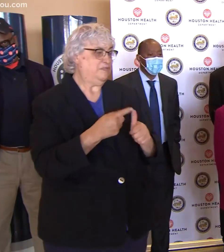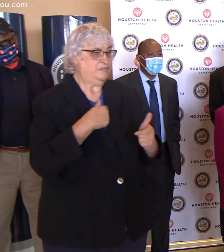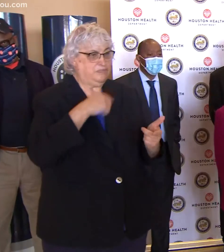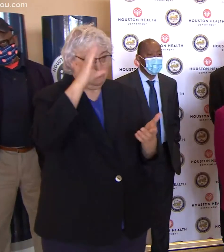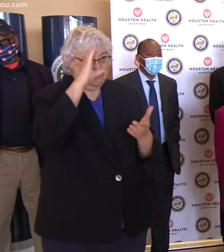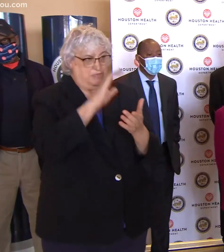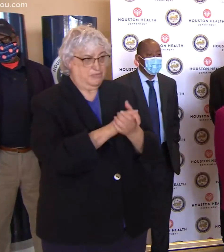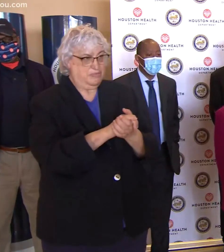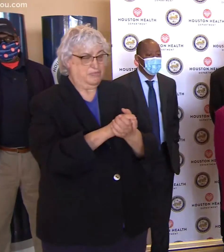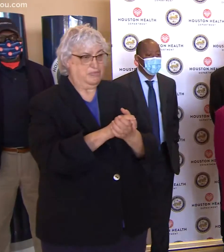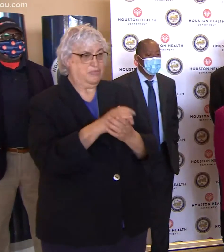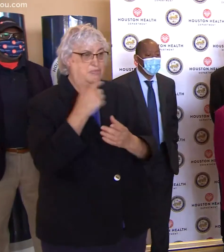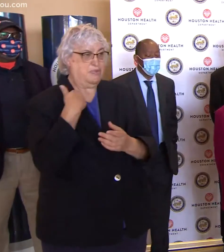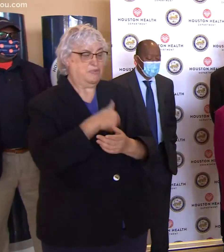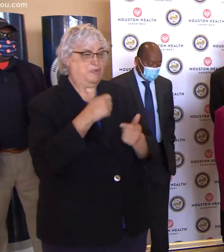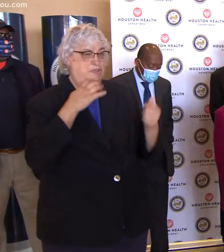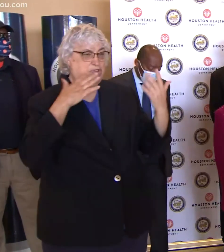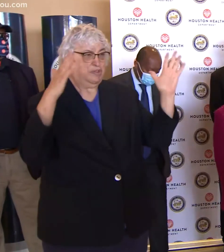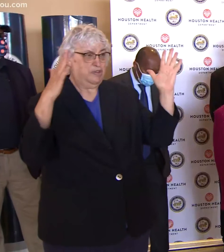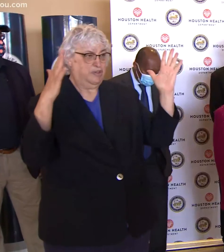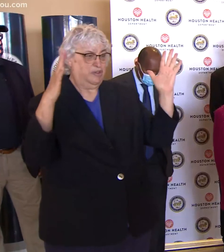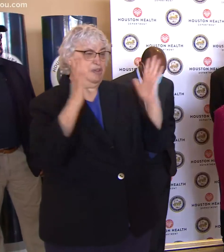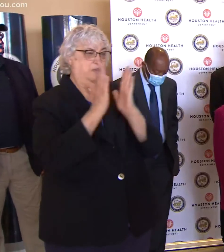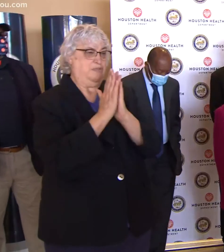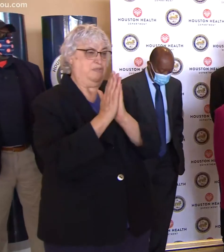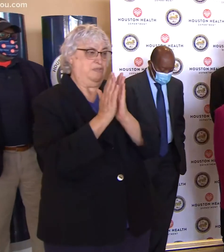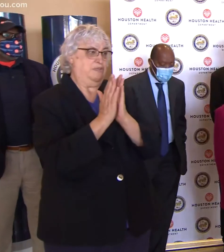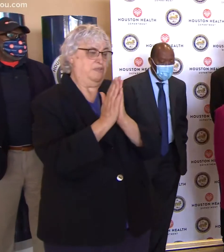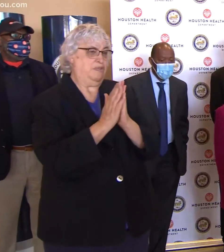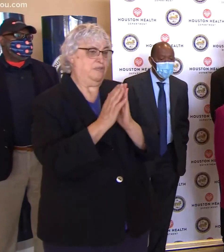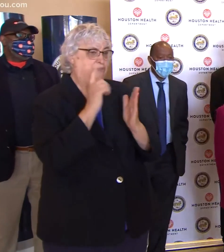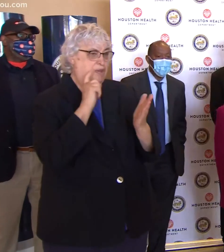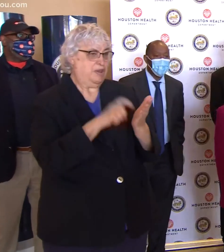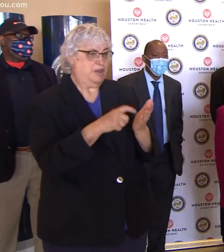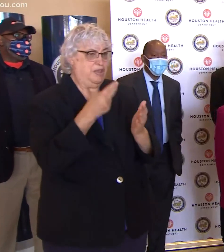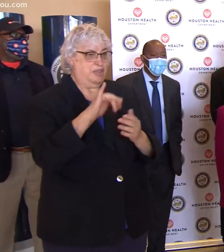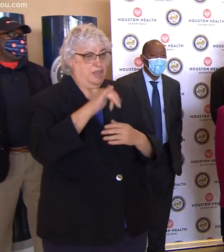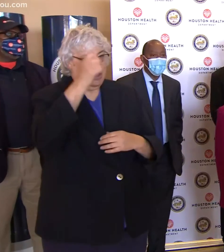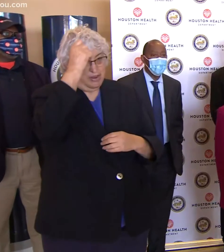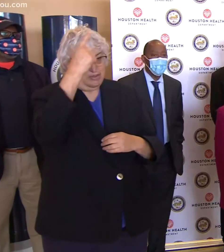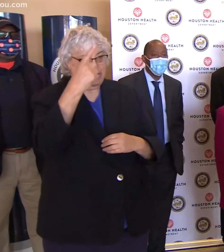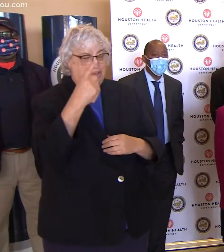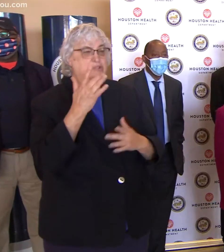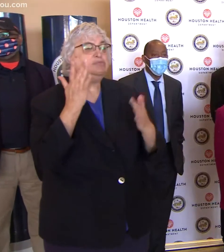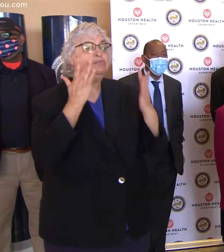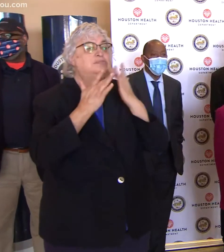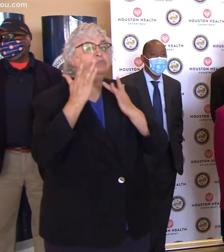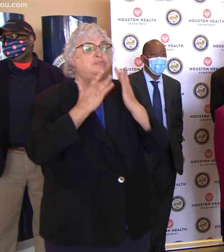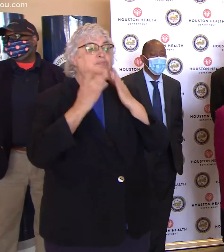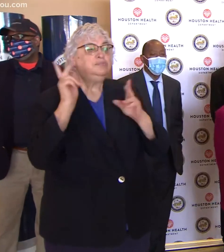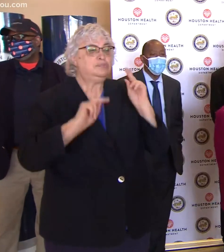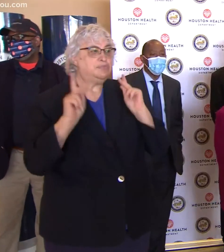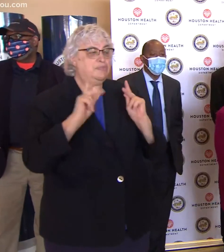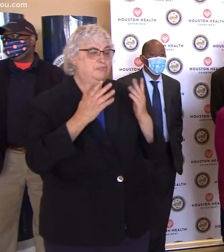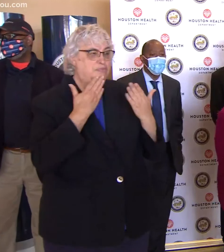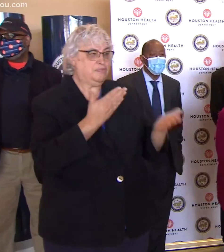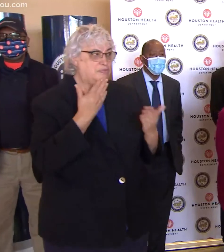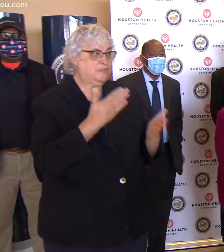believe that deserves an applause and a recognition that they understand the desperate conditions that we're in. Let me